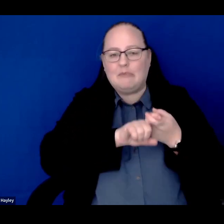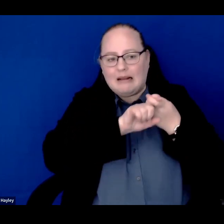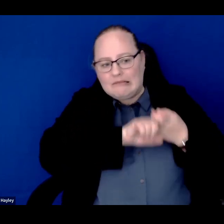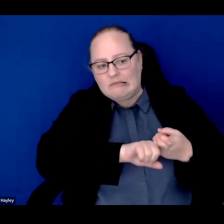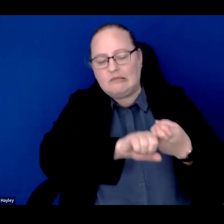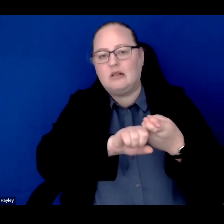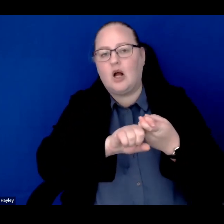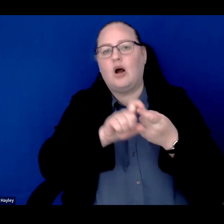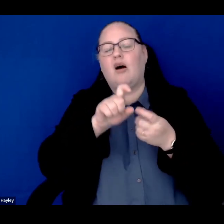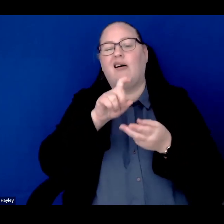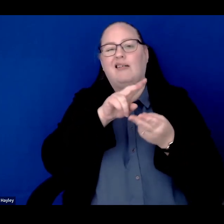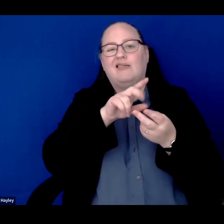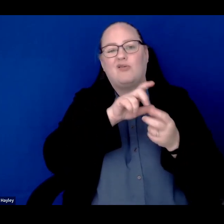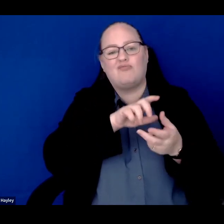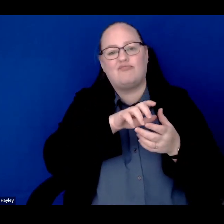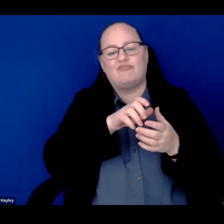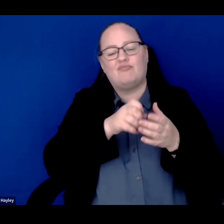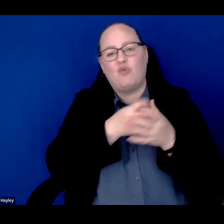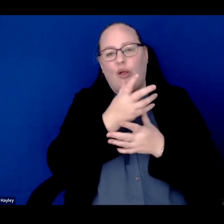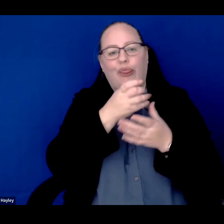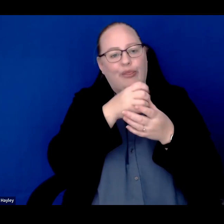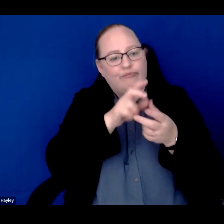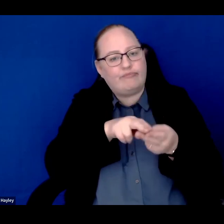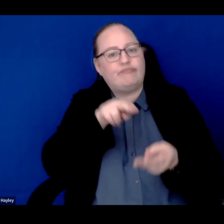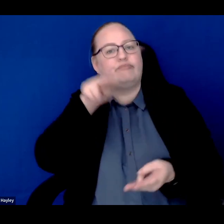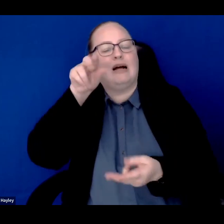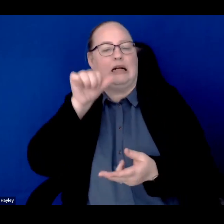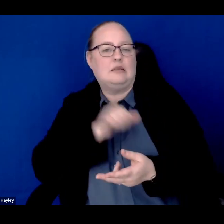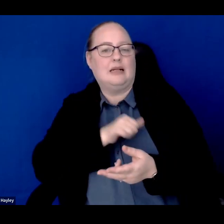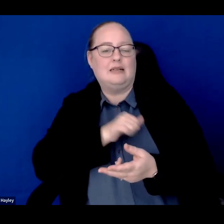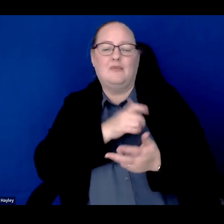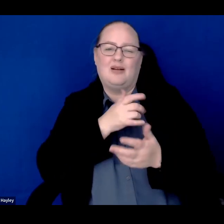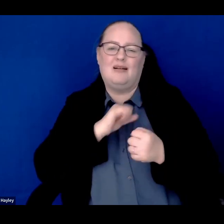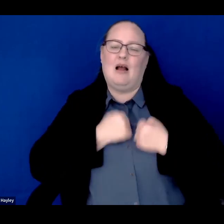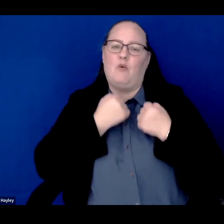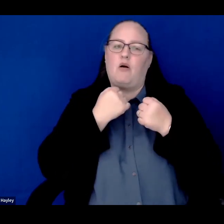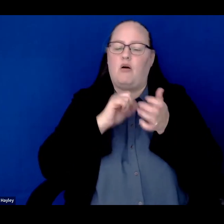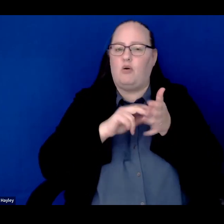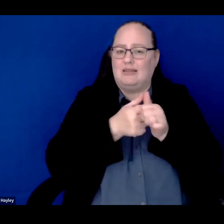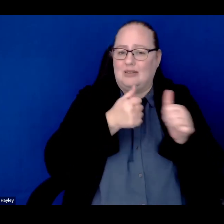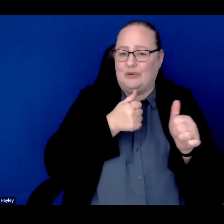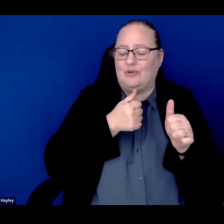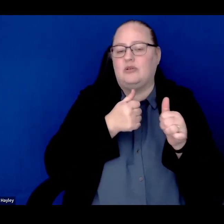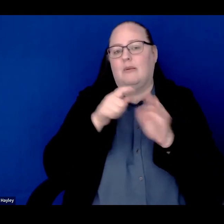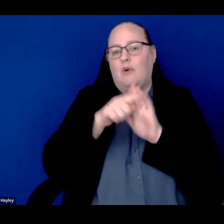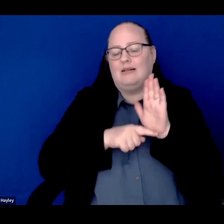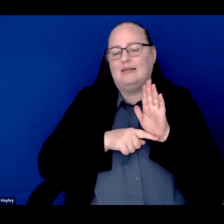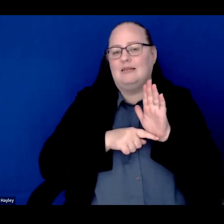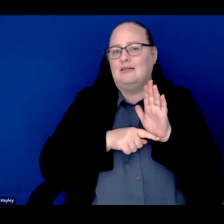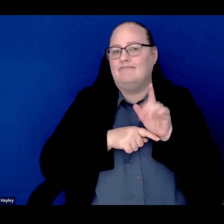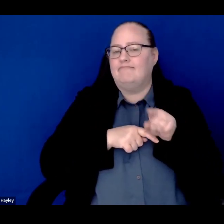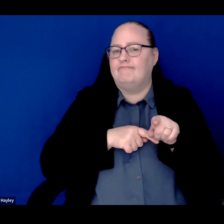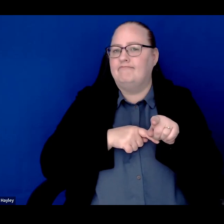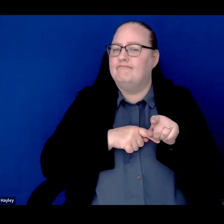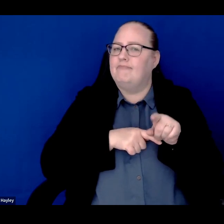into our institutions and our policies. They're effectively constrained to offer options that only pursue this continual